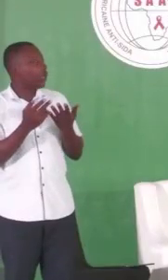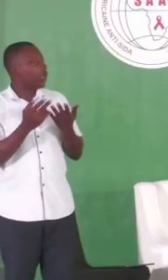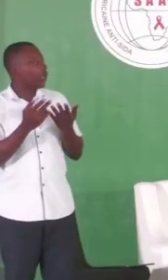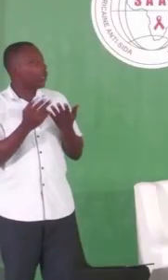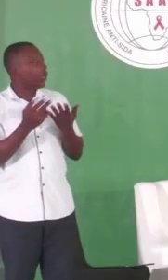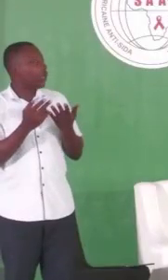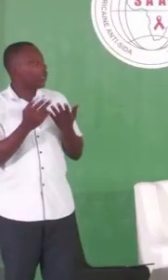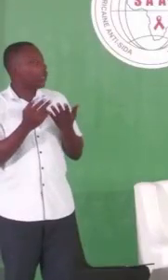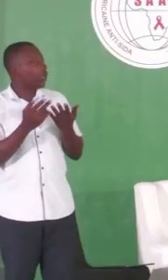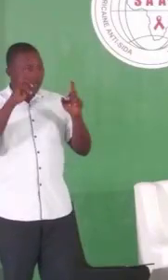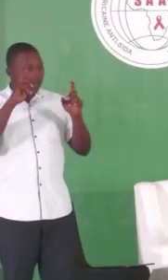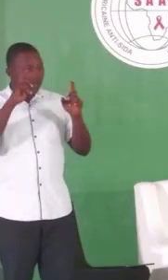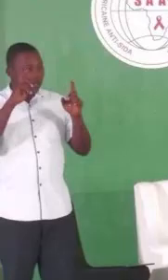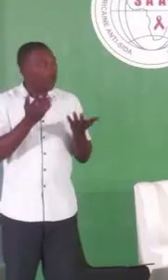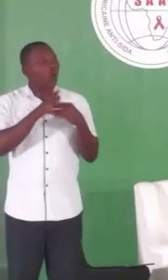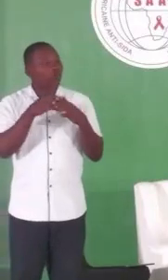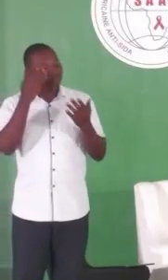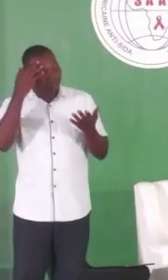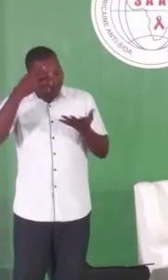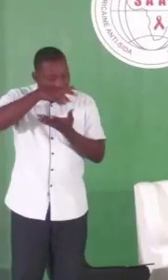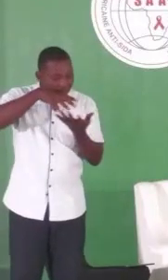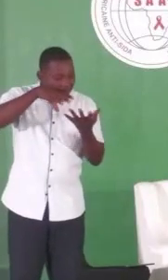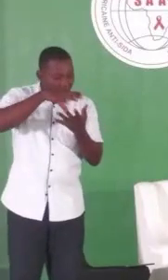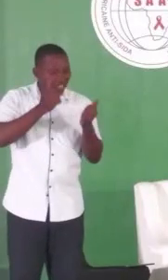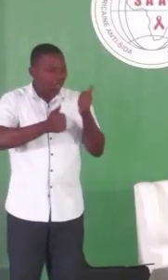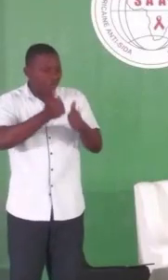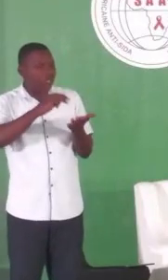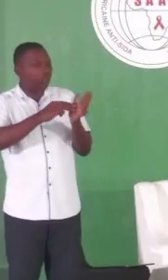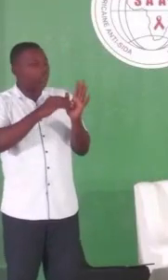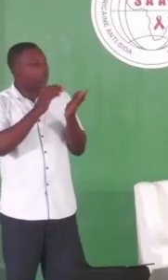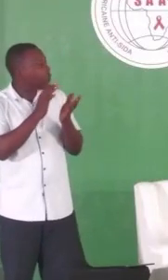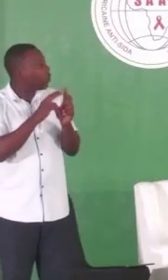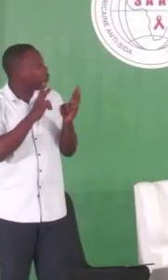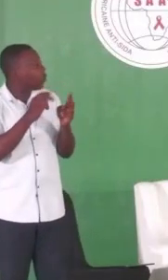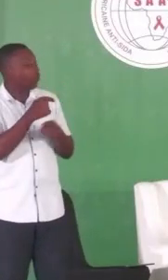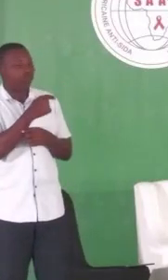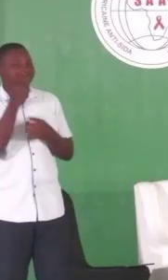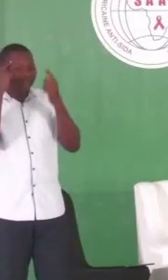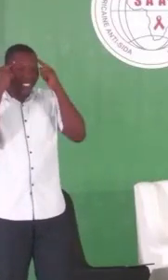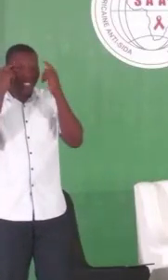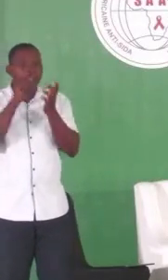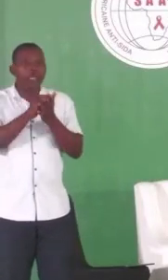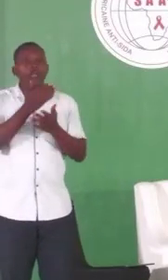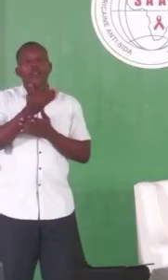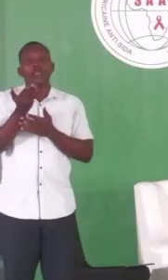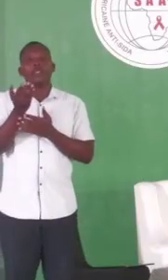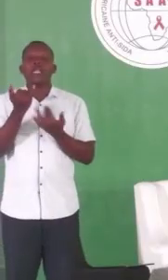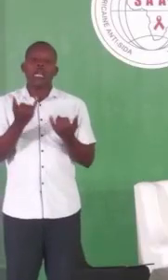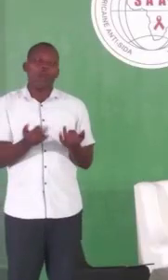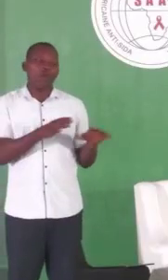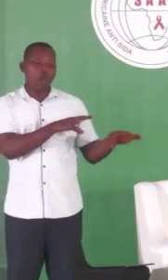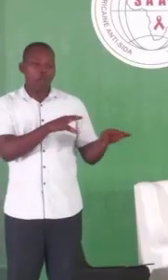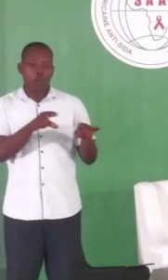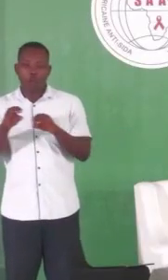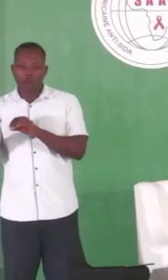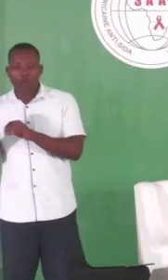there about what a positive syphilis test means even. So I think things are shifting with the